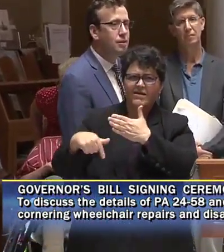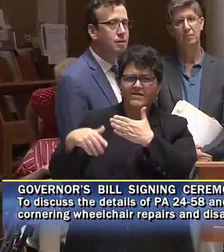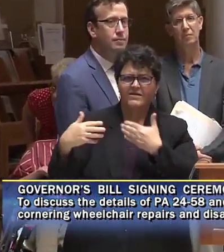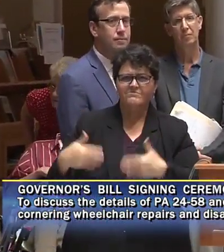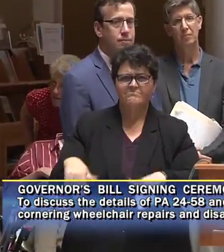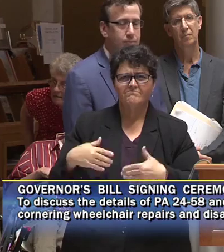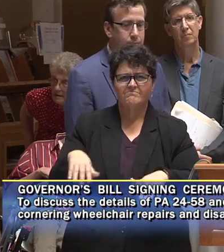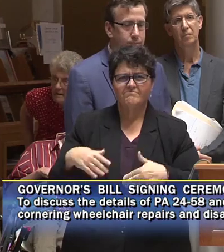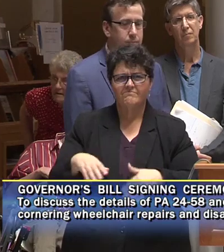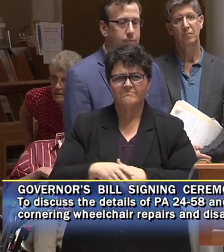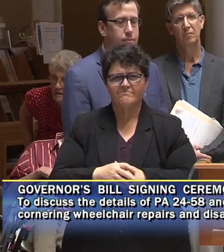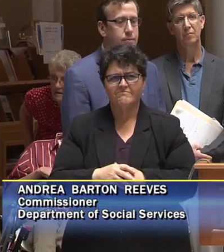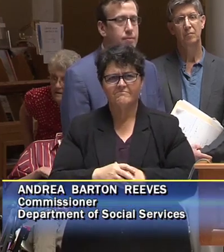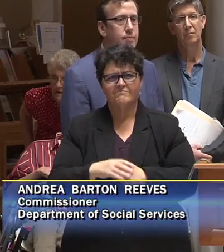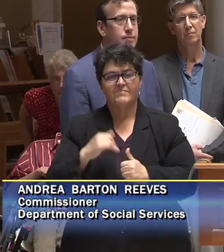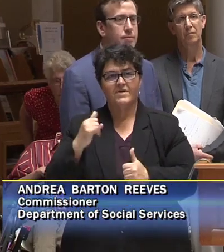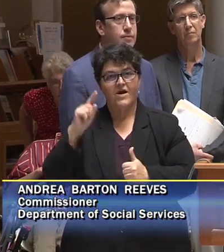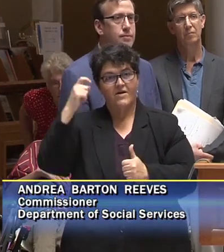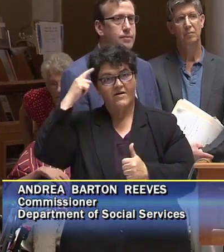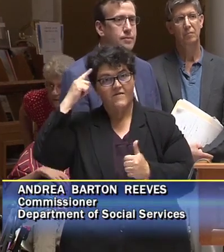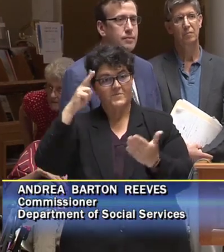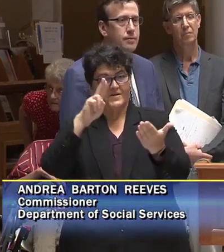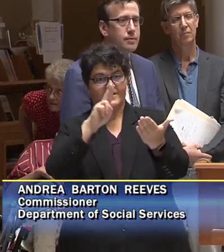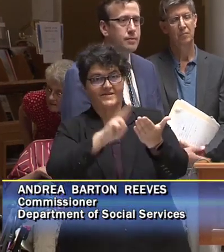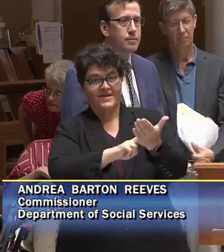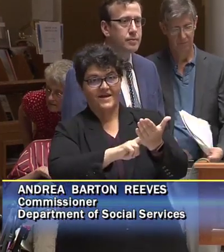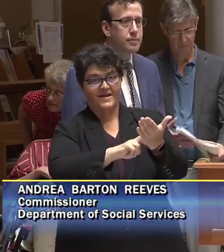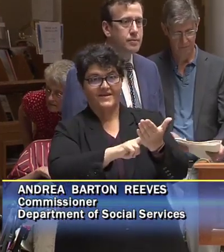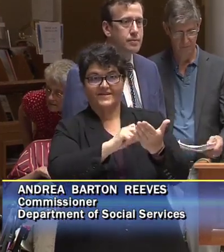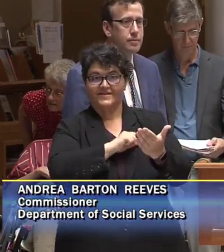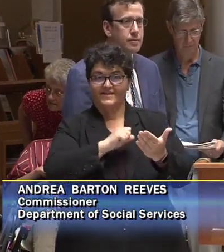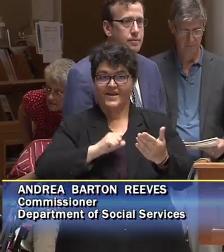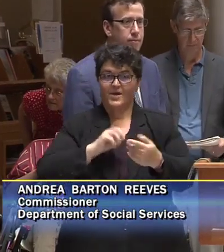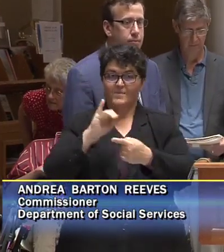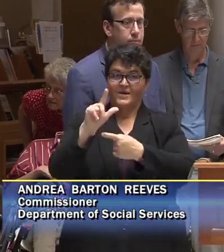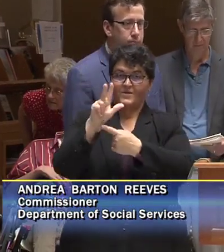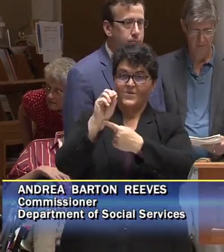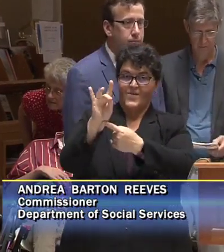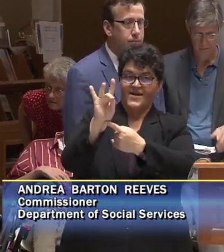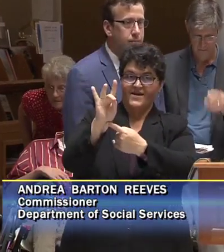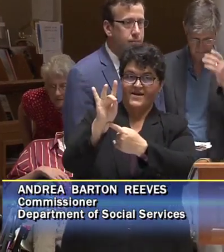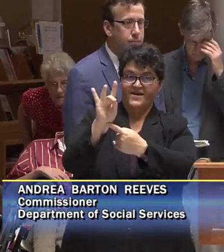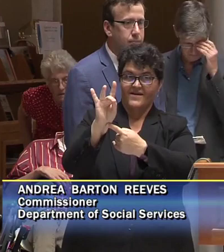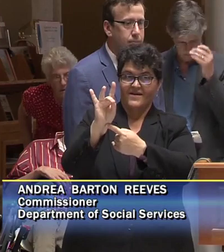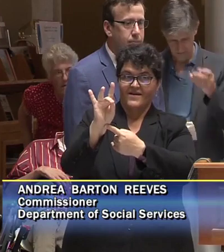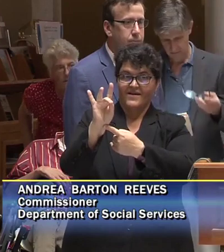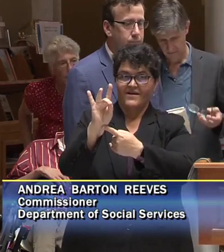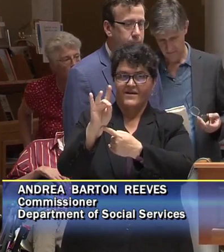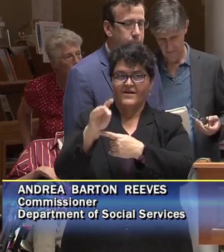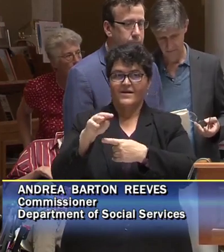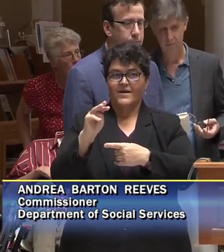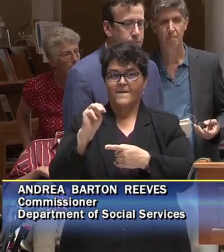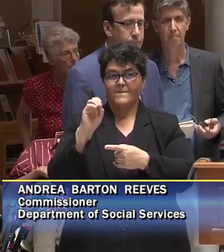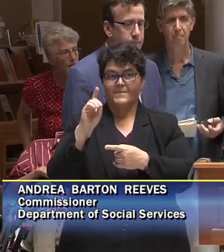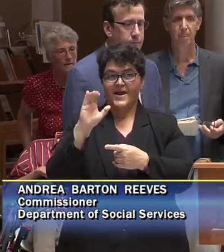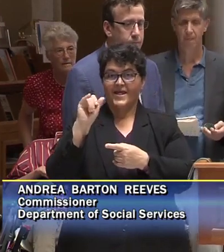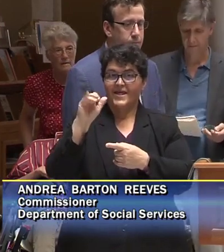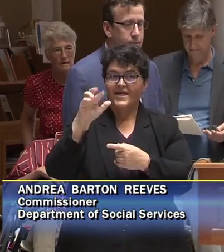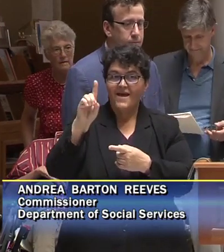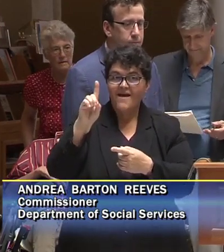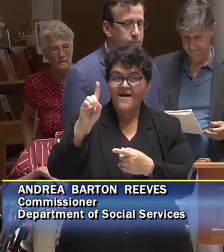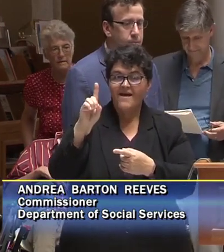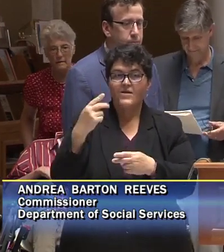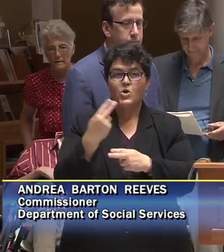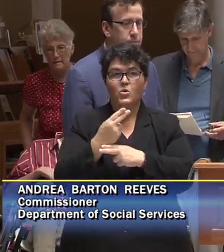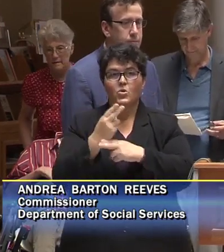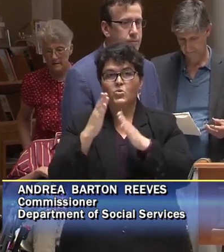Bill 308. DSS strongly values the importance of making sure that Medicaid members receive timely and high-quality